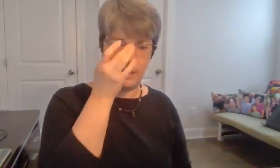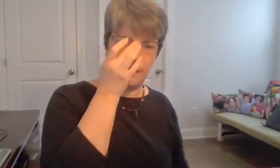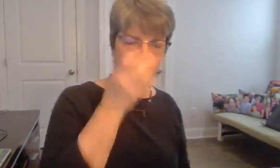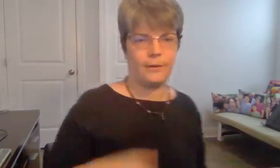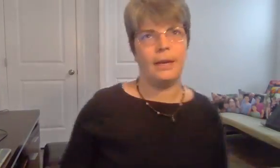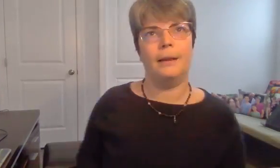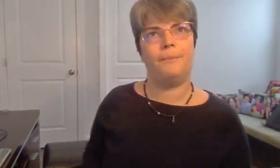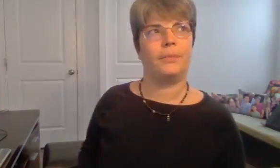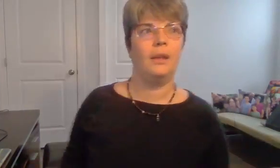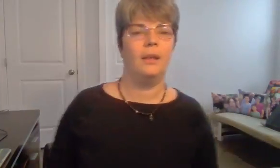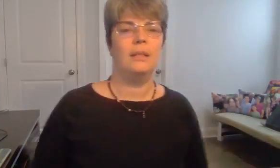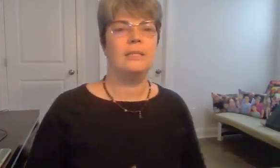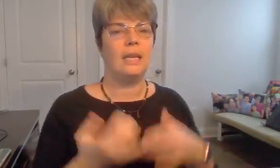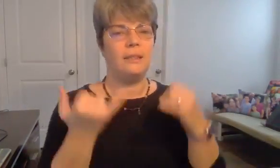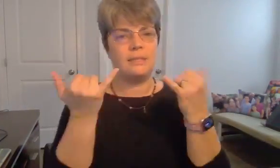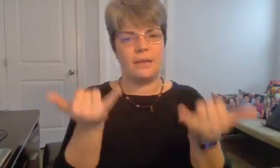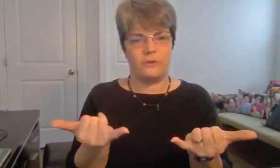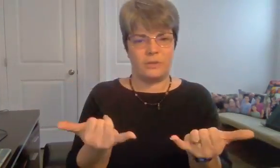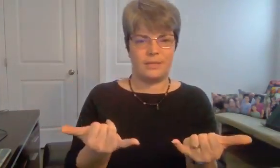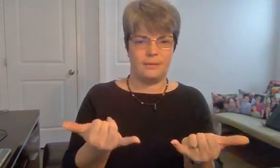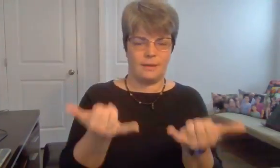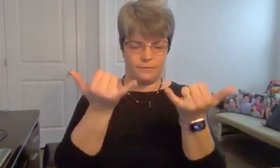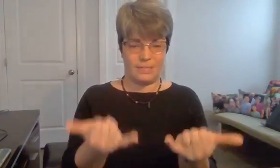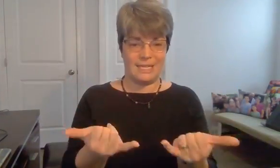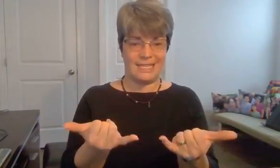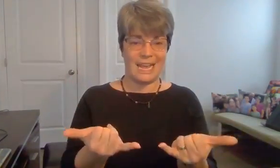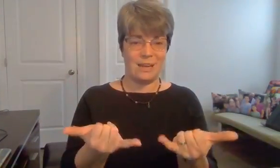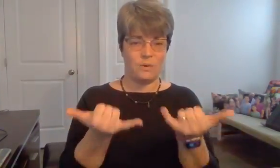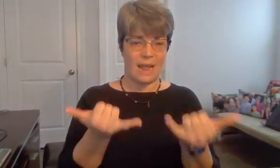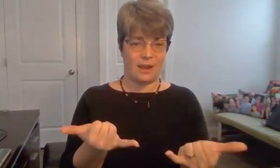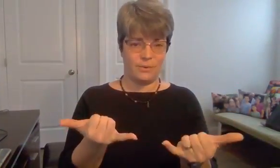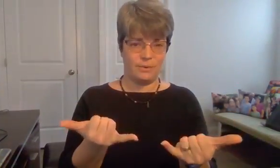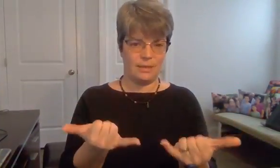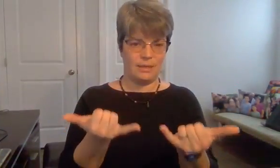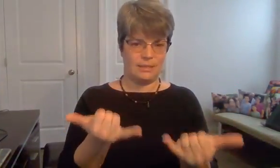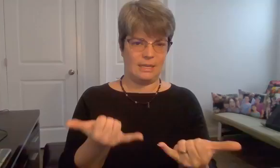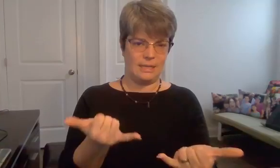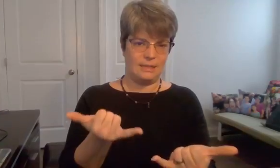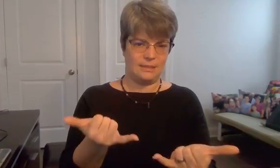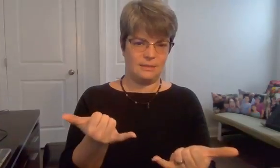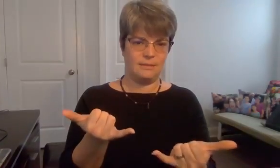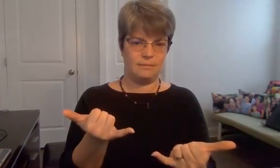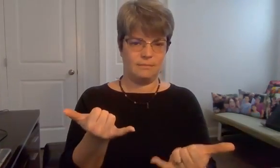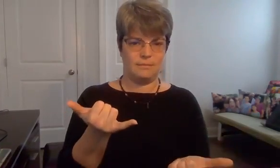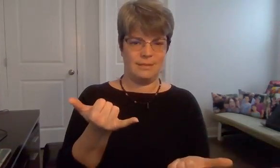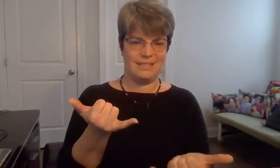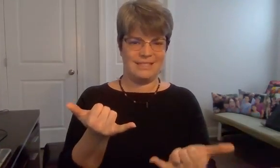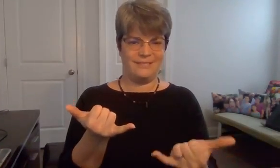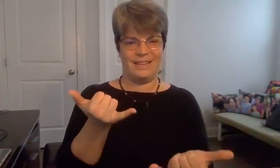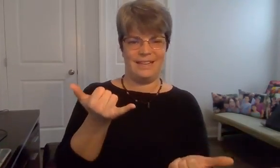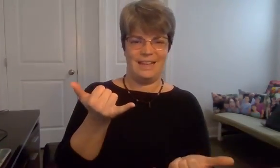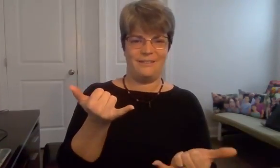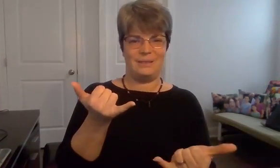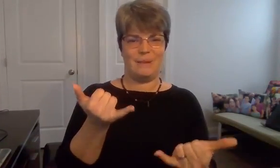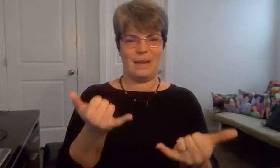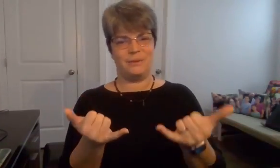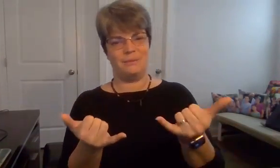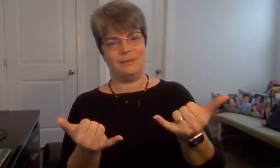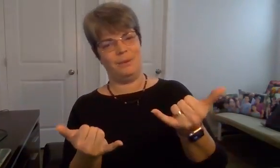if let's say the sign for today or now is like this. That's so funny. Everything's backwards on my computer,